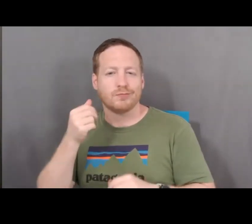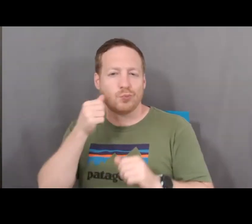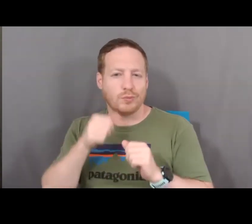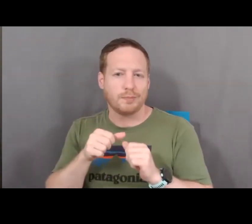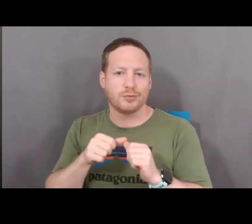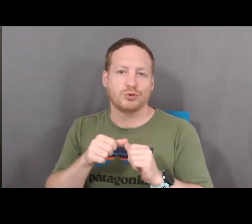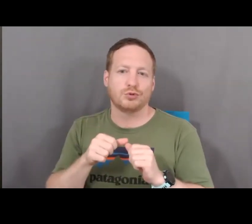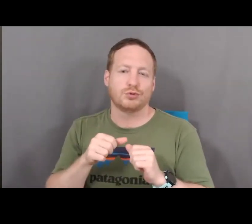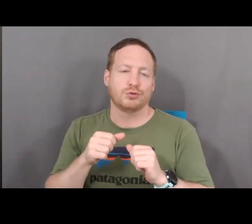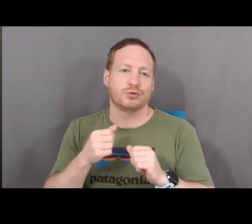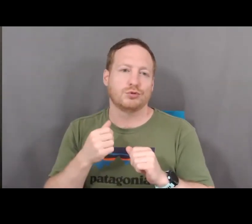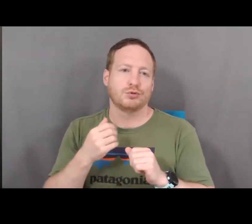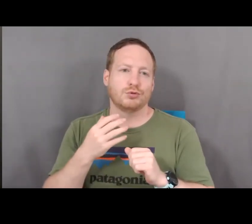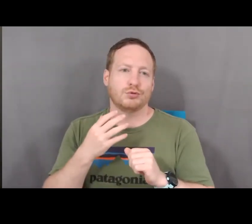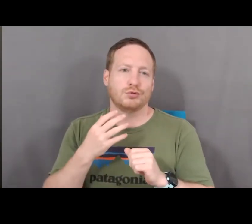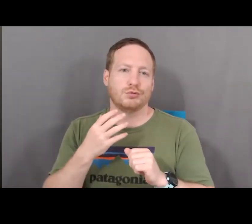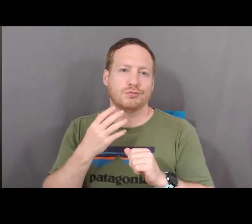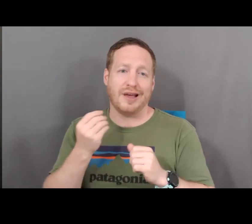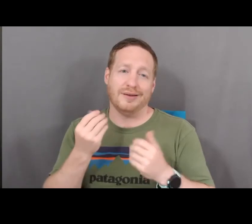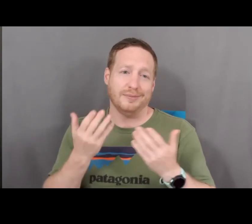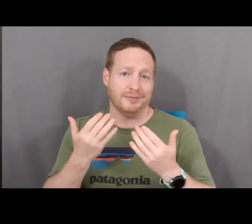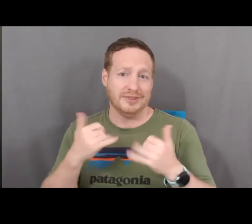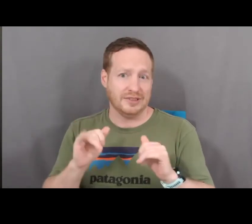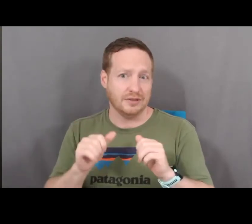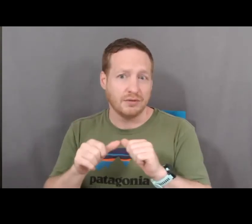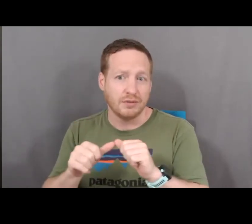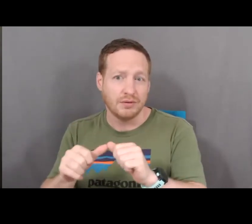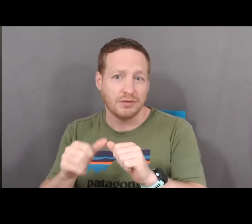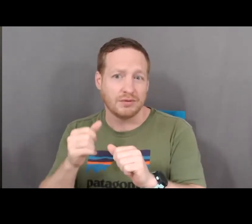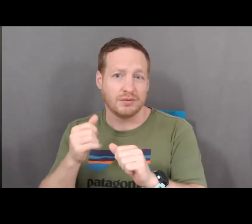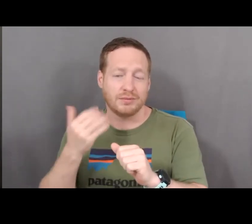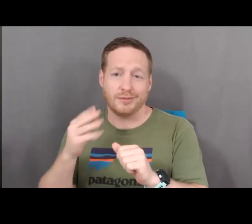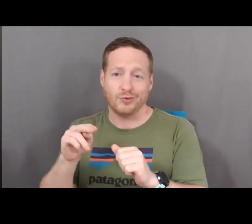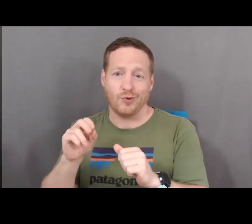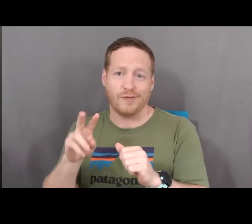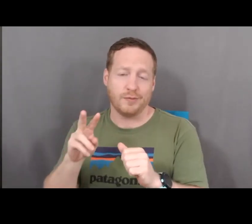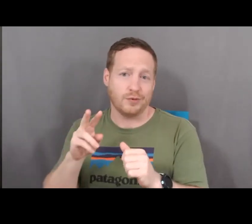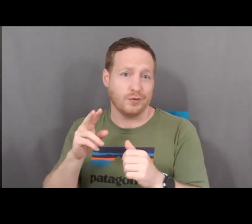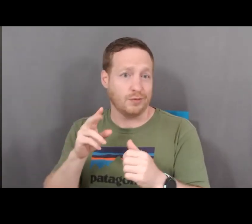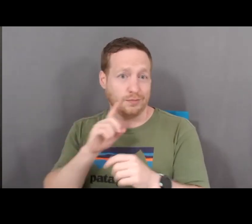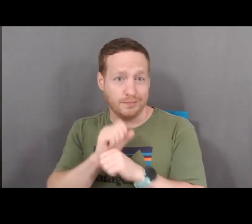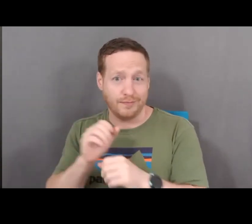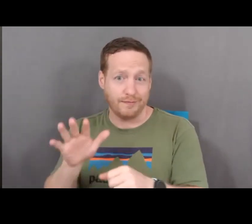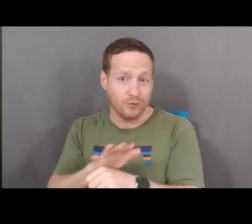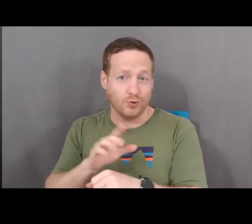COVID. And I think we should memorialize them. We should be having some remembrances of them. And in